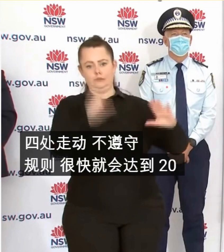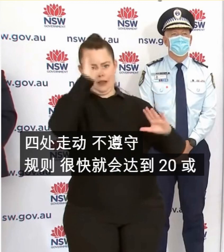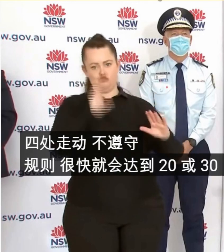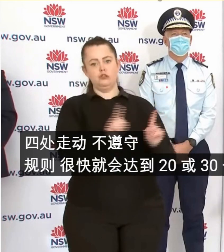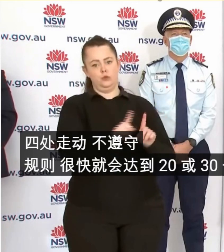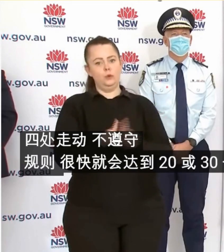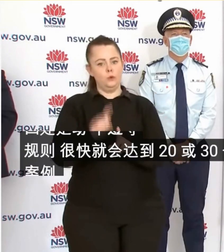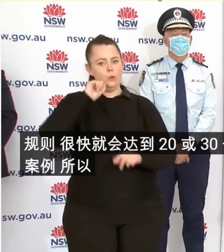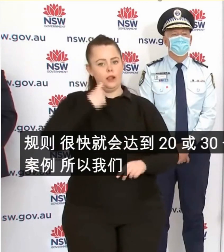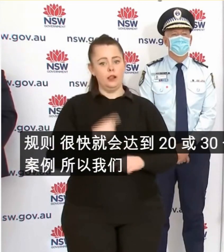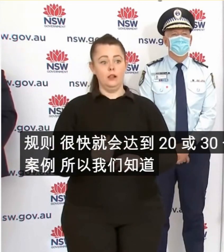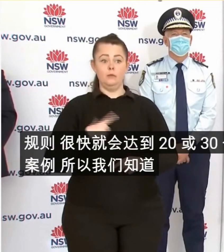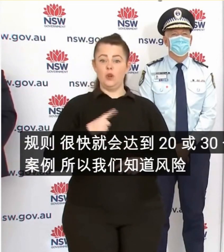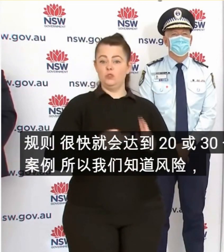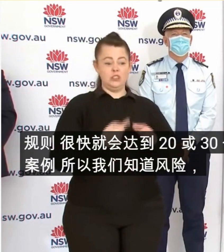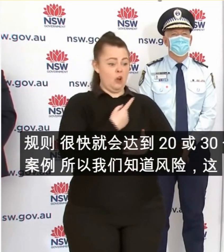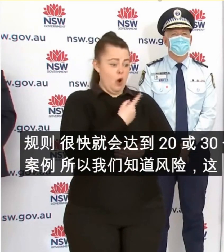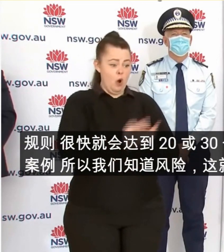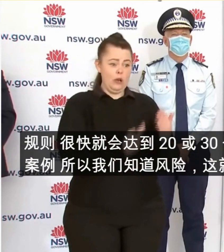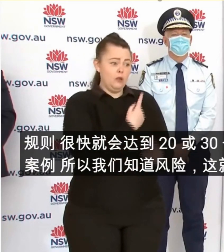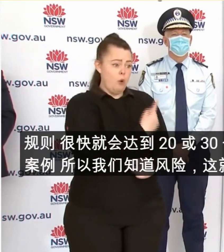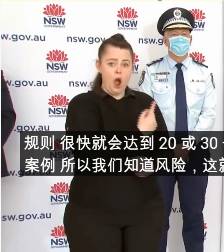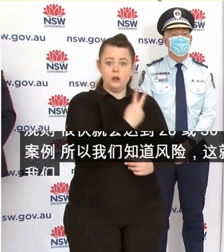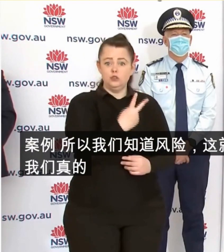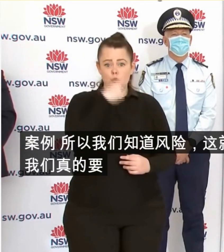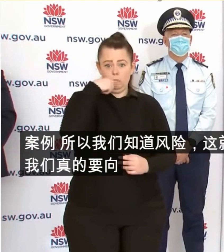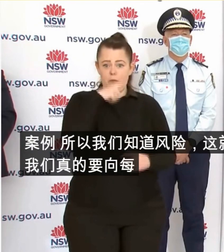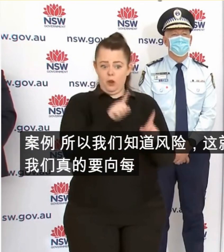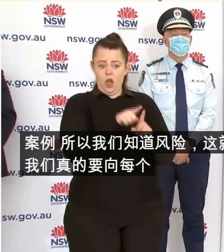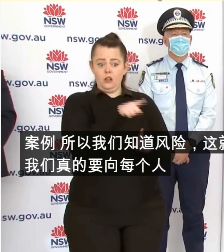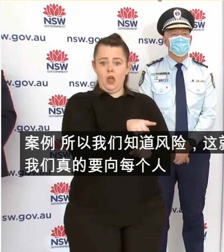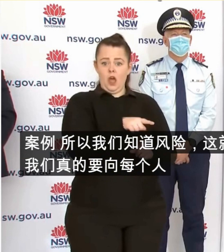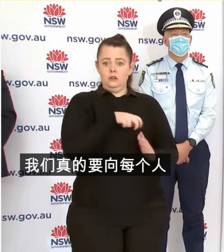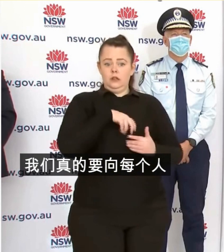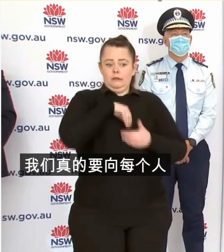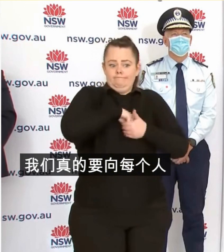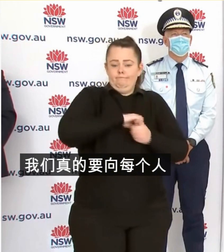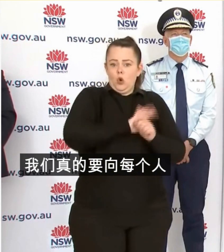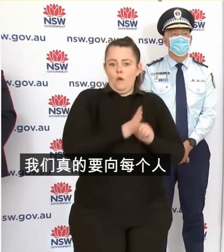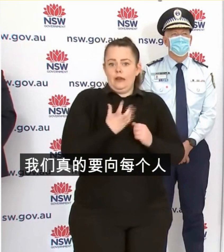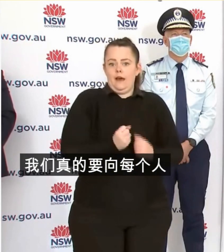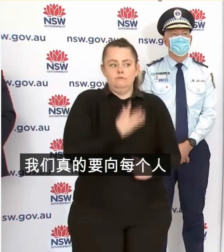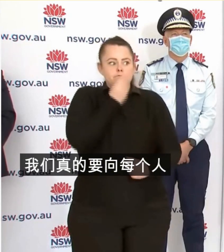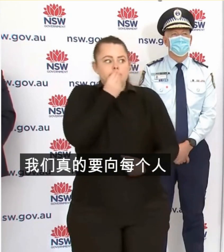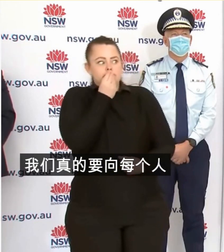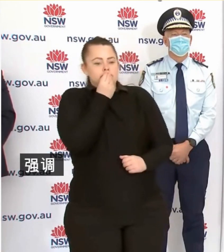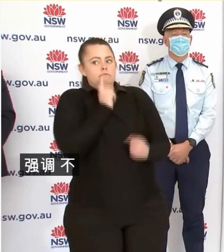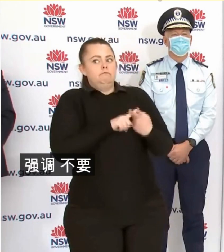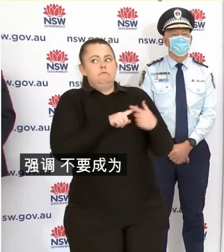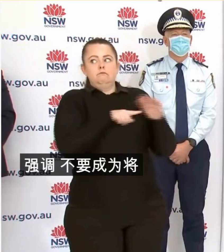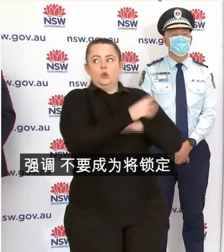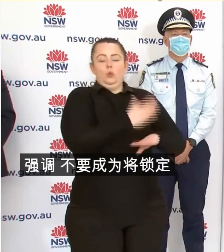That will then quickly get to 20 or 30 cases. So we know the risk, and that's why we're really stressing to everybody, don't be that one